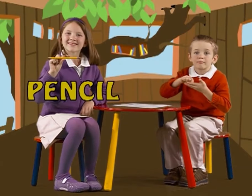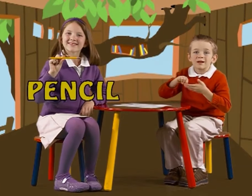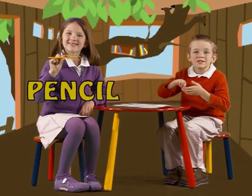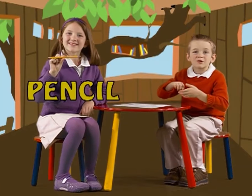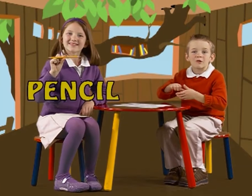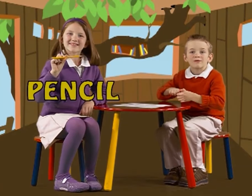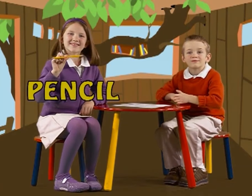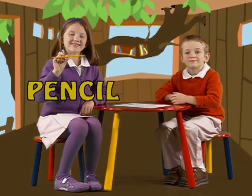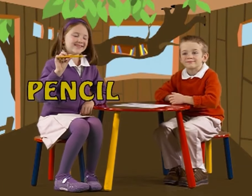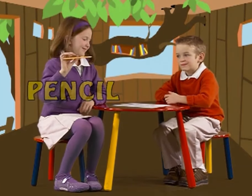Pencil.